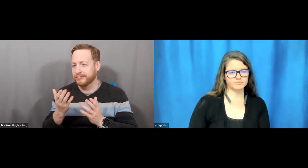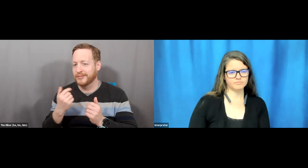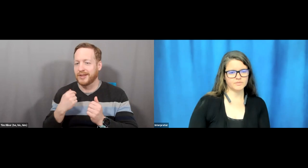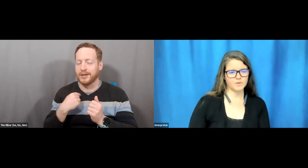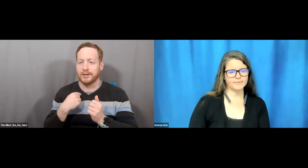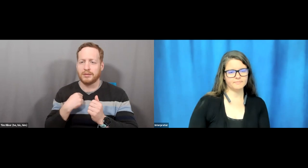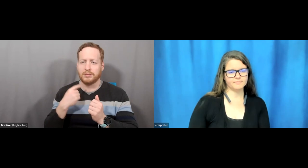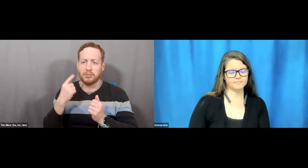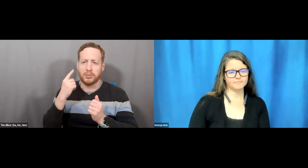Okay.